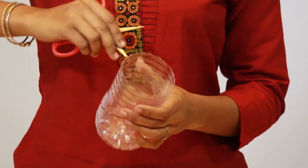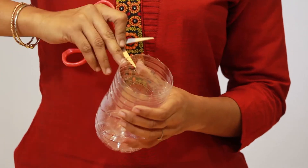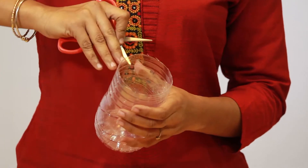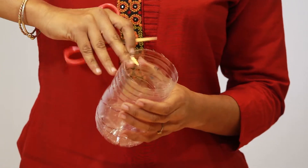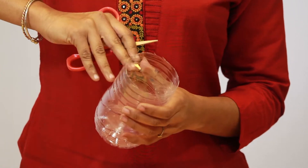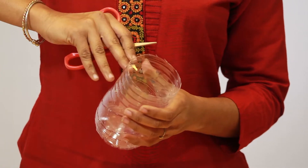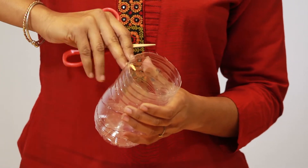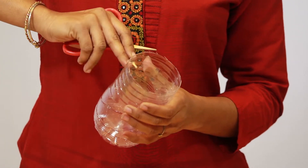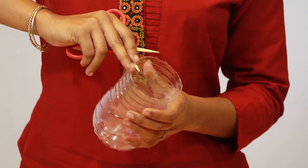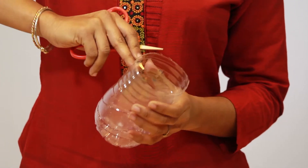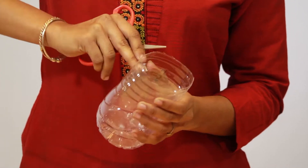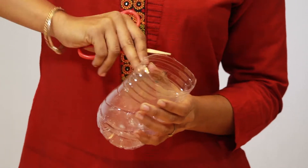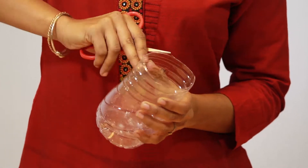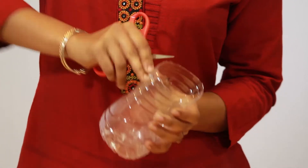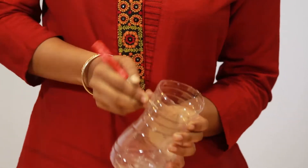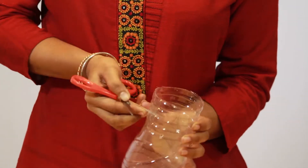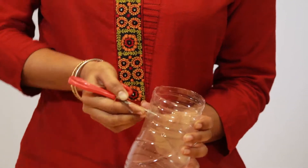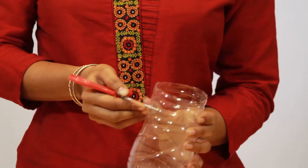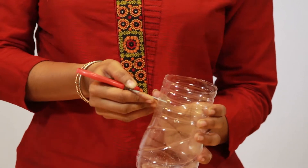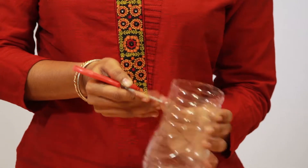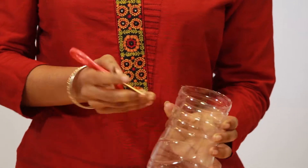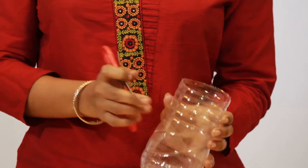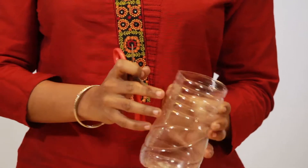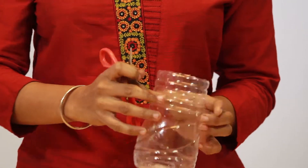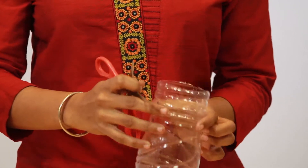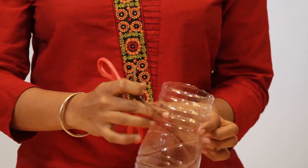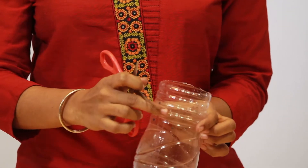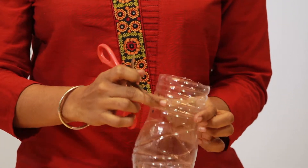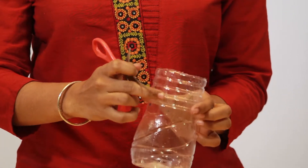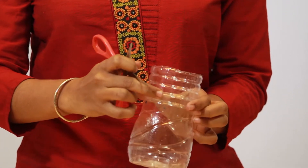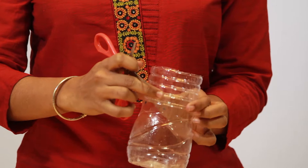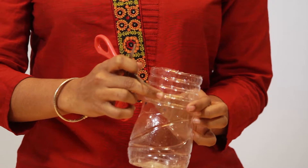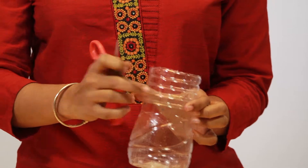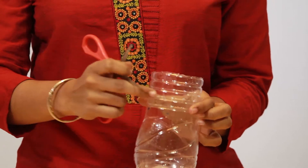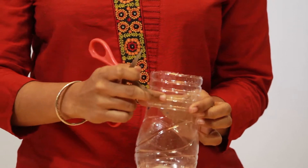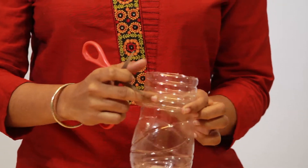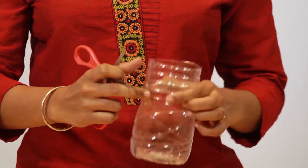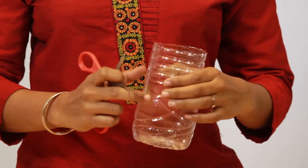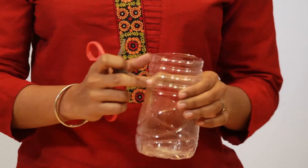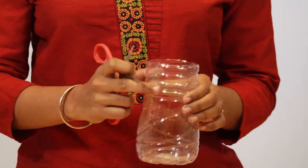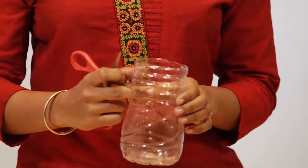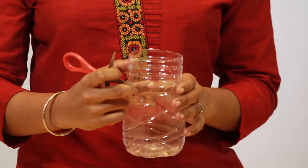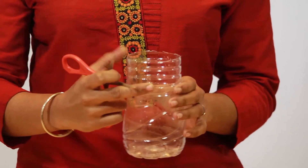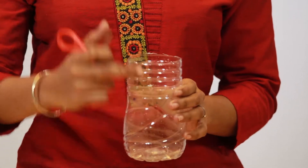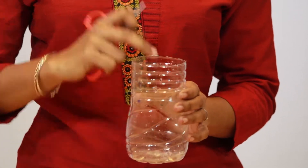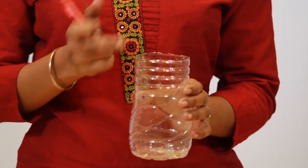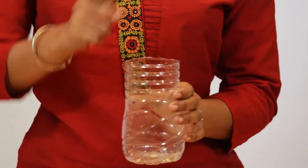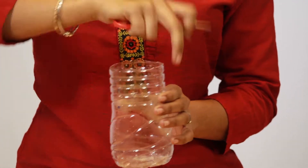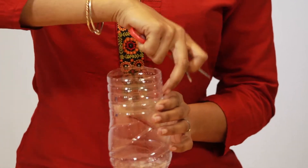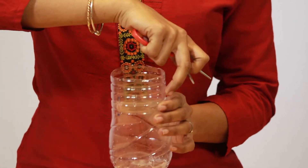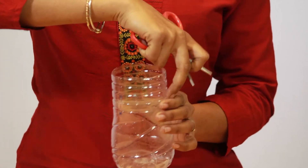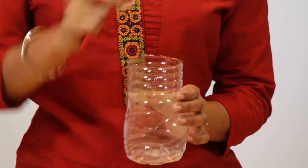now